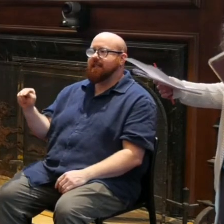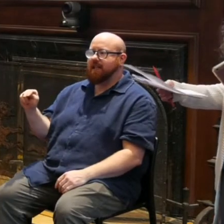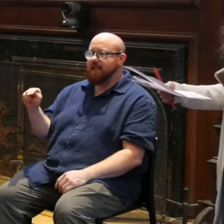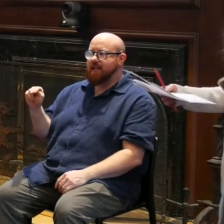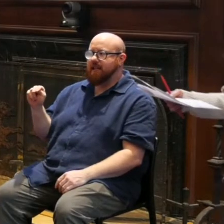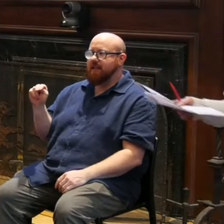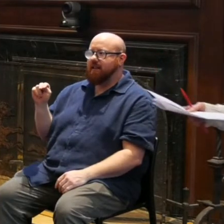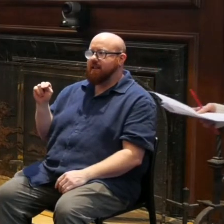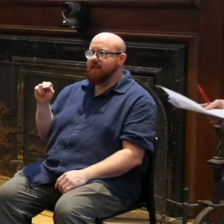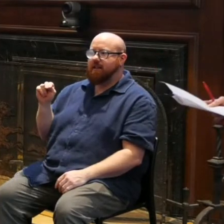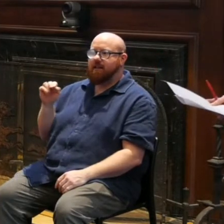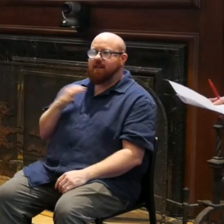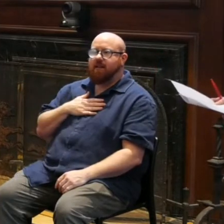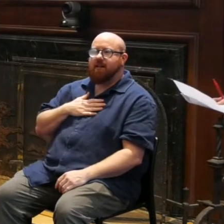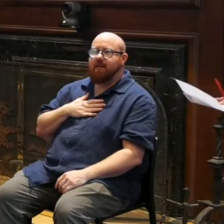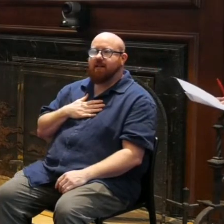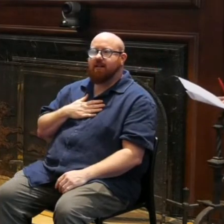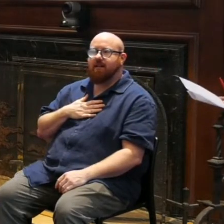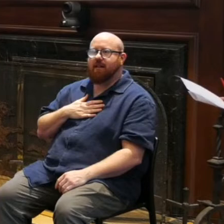wrong.